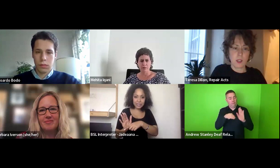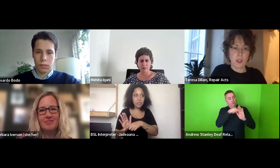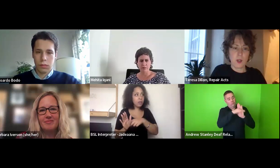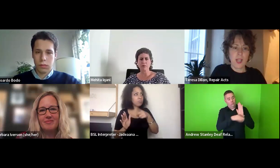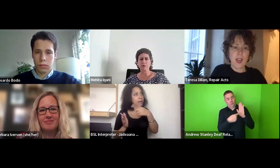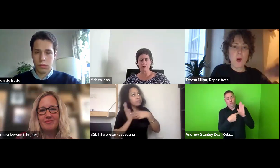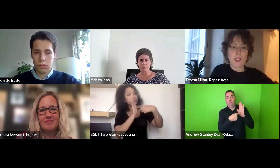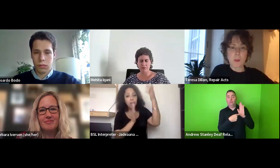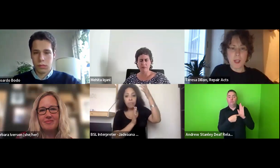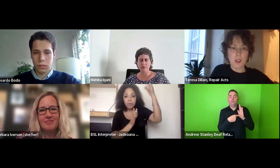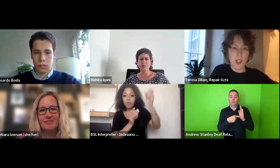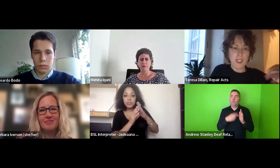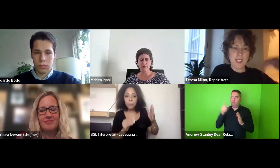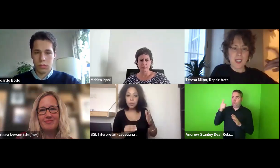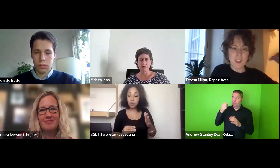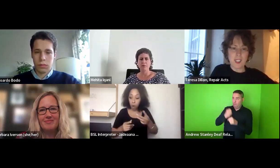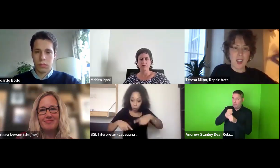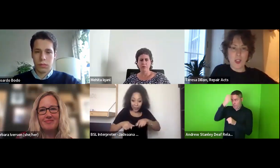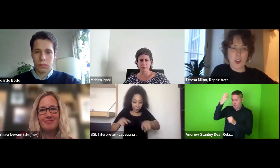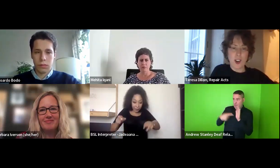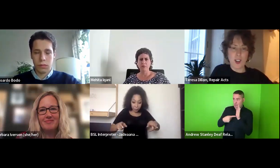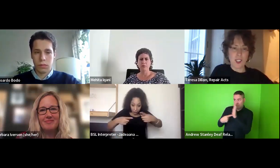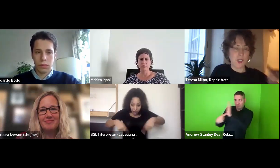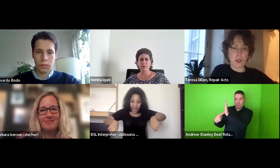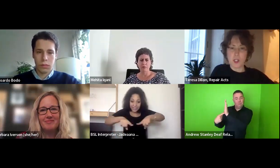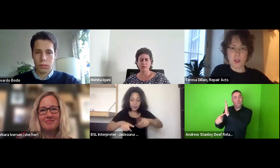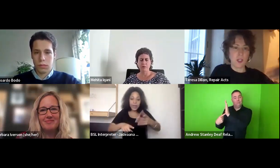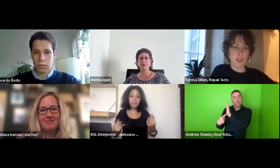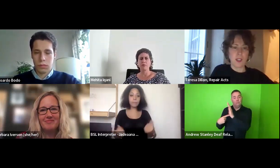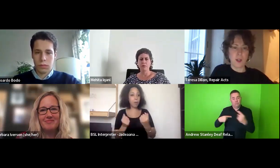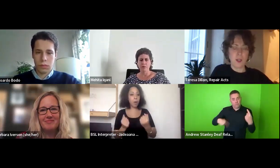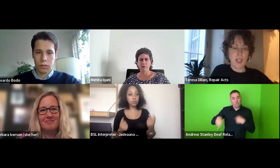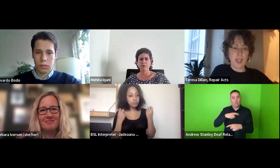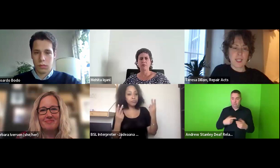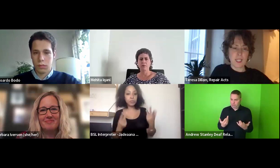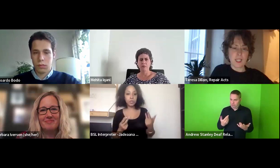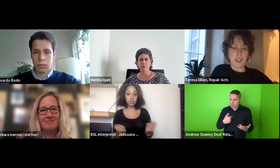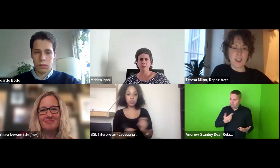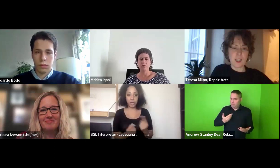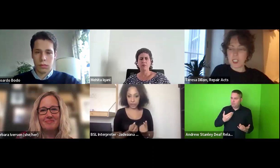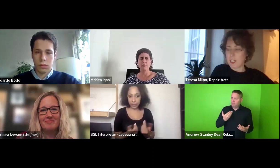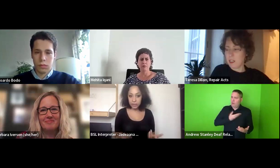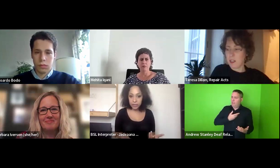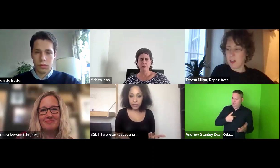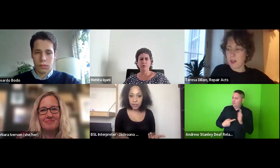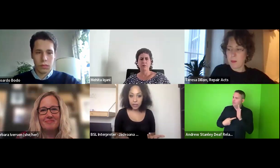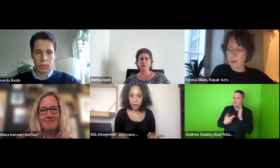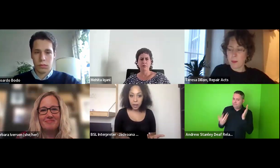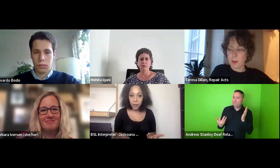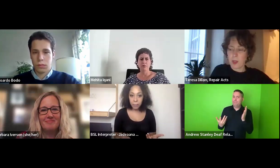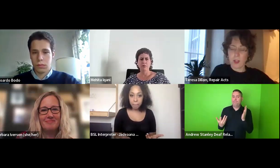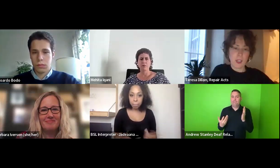things, and more expansive set of these 3 R's is refusal. It's actually